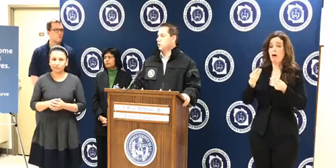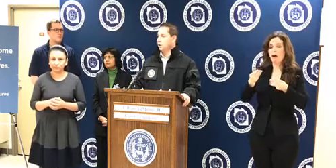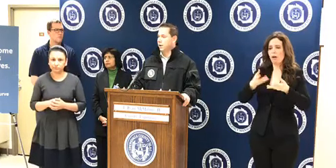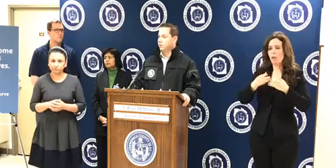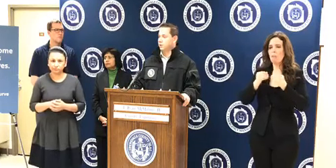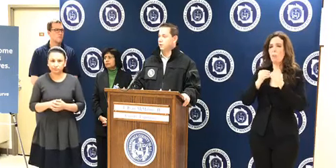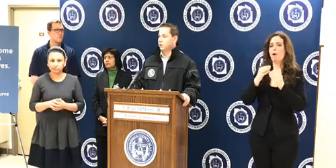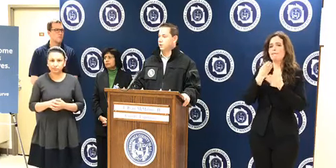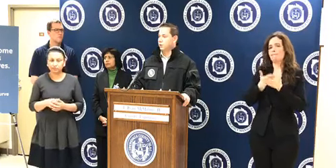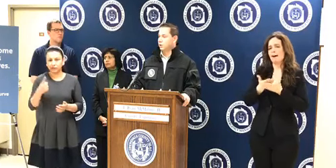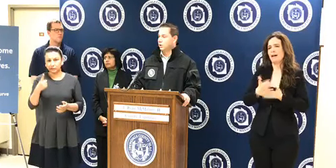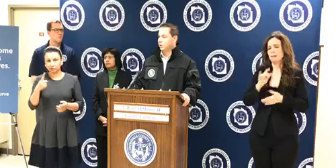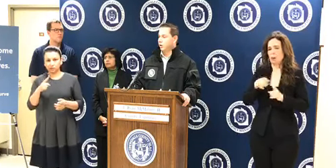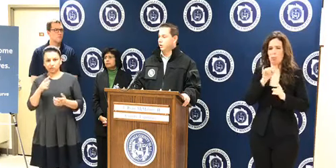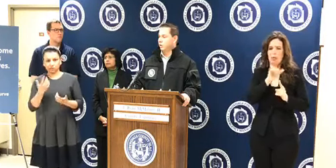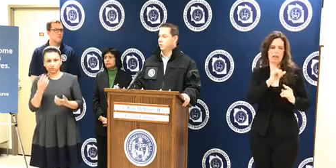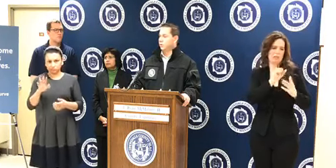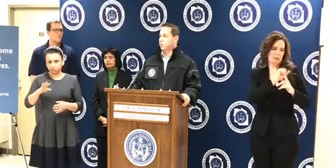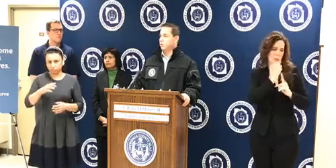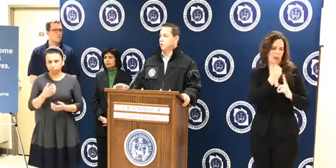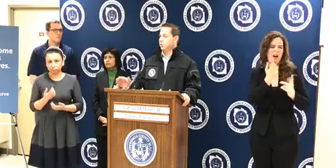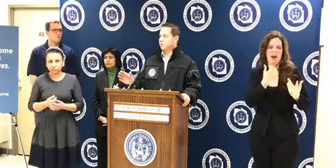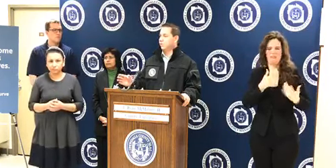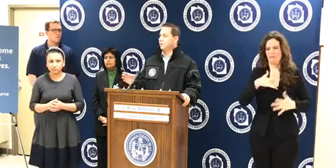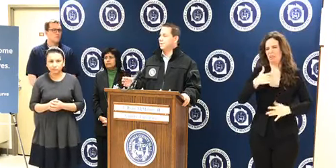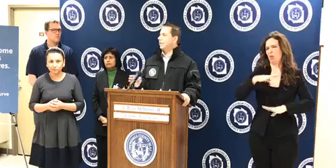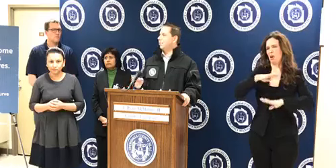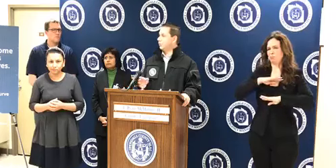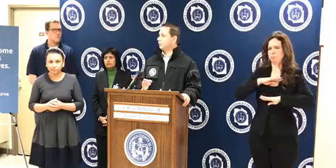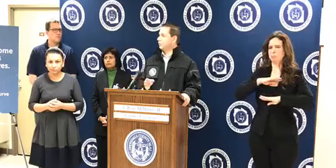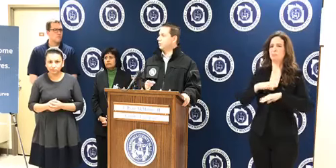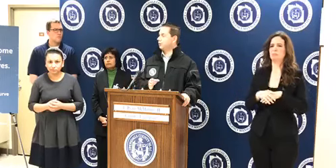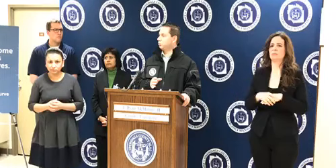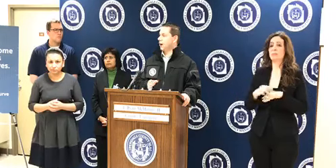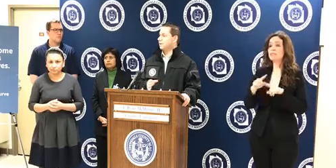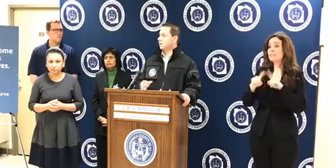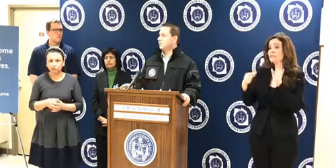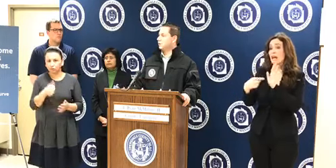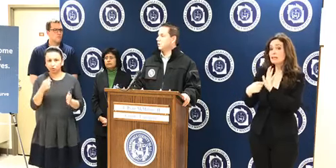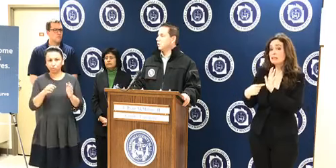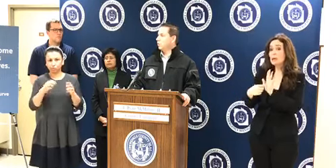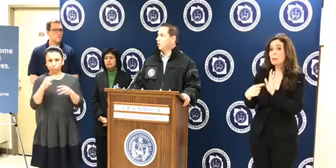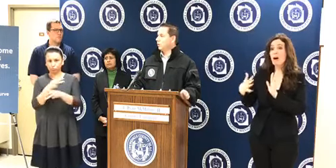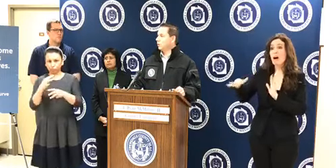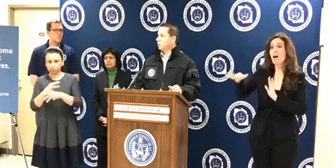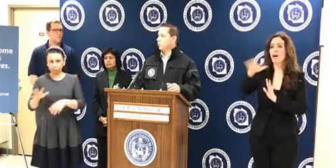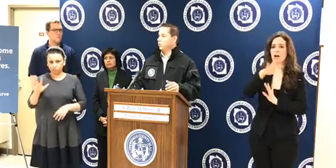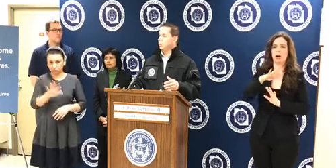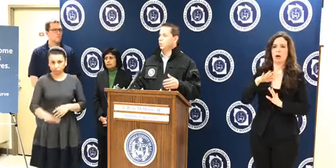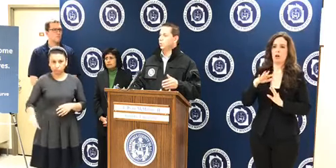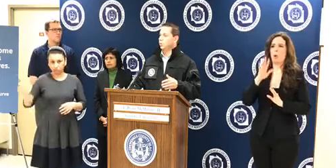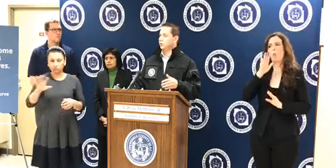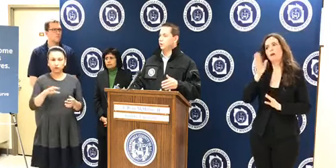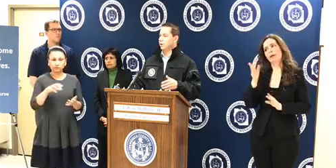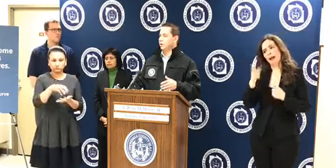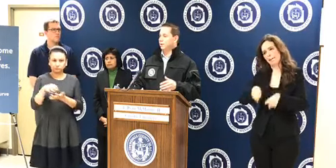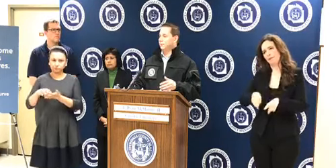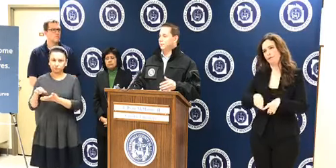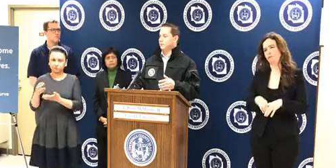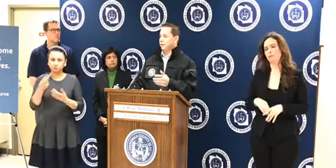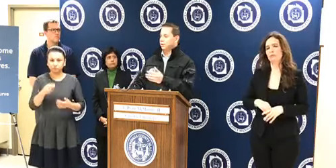case. And certainly where there's going to be different examples in this process where there will